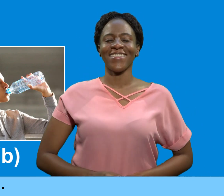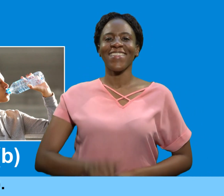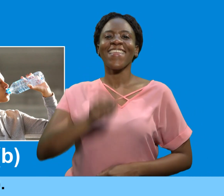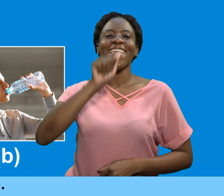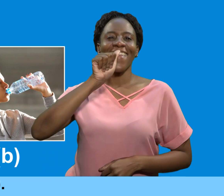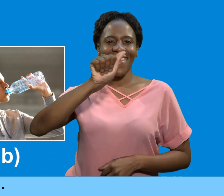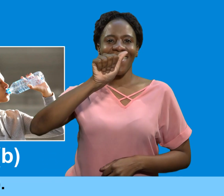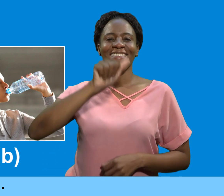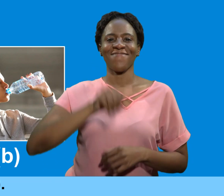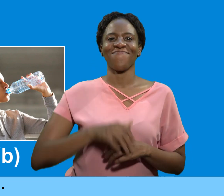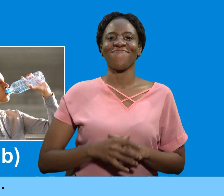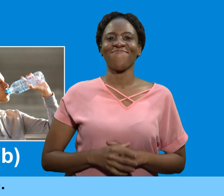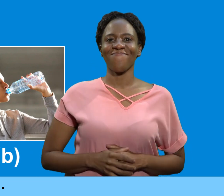Correct, it's A.